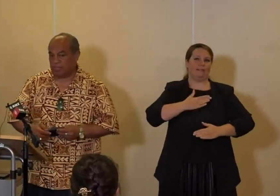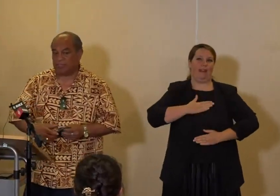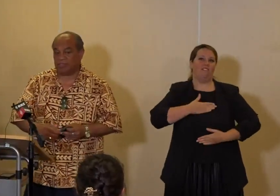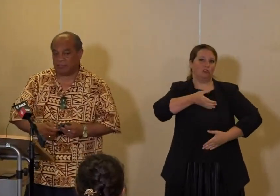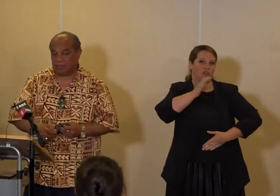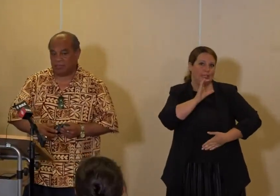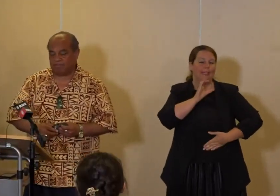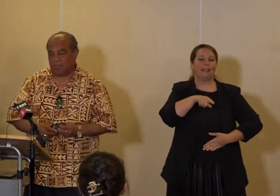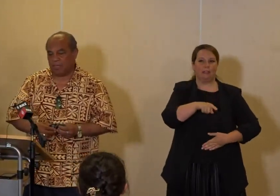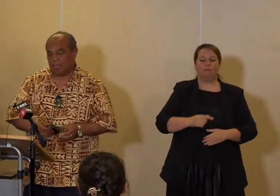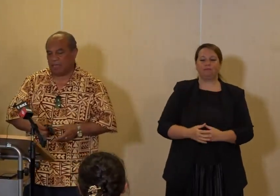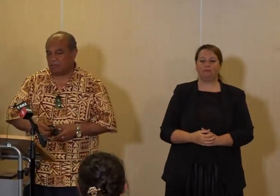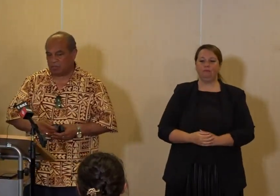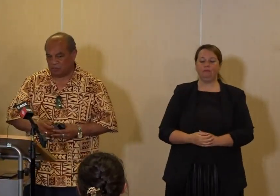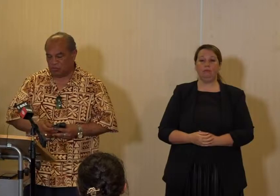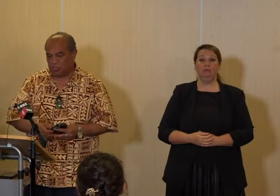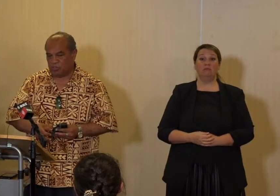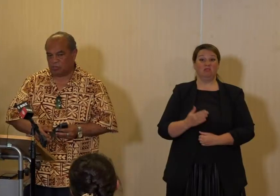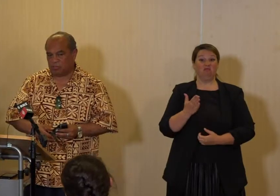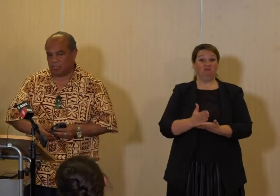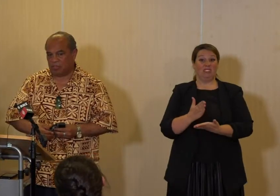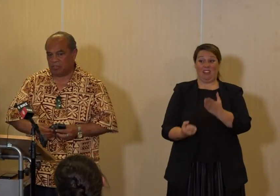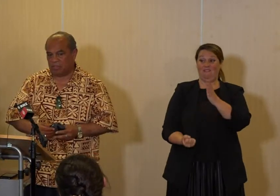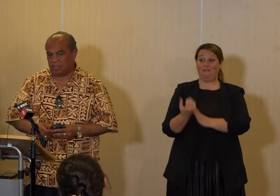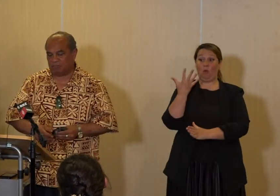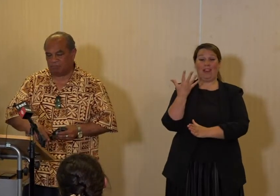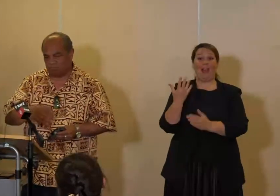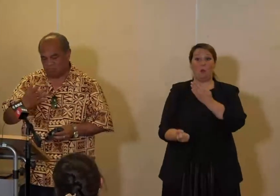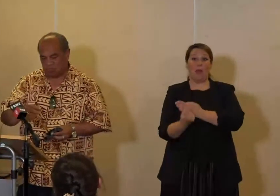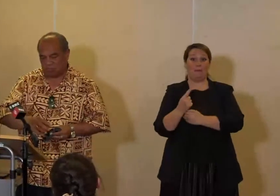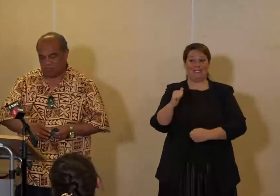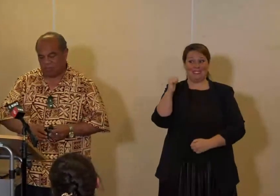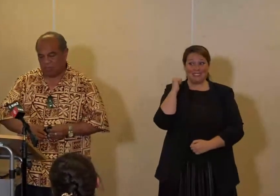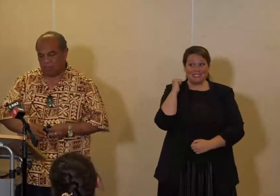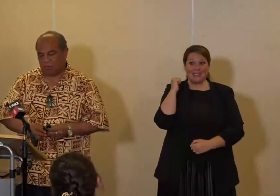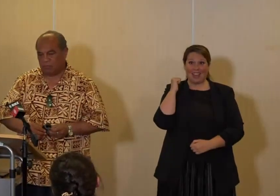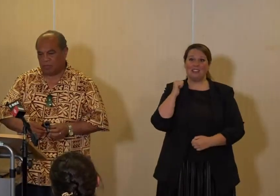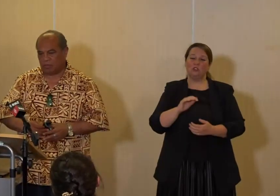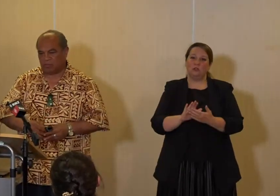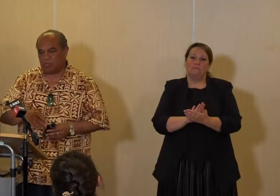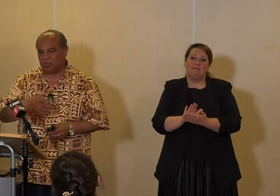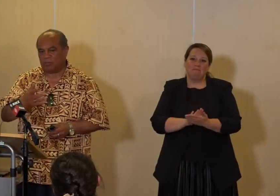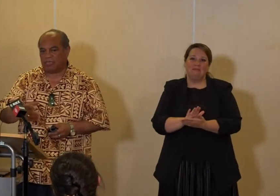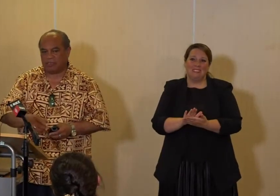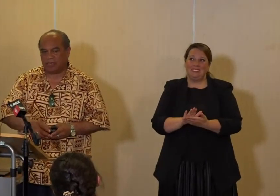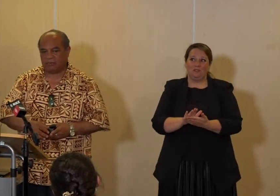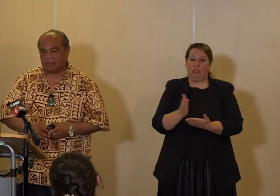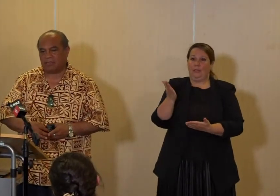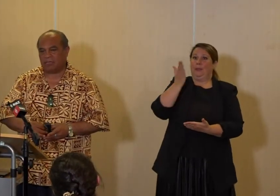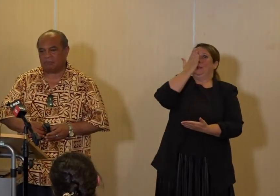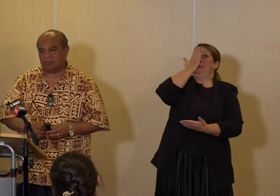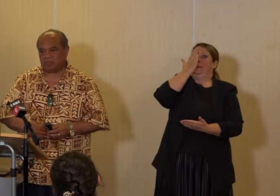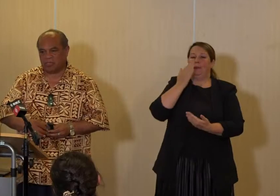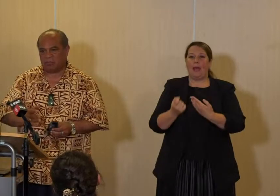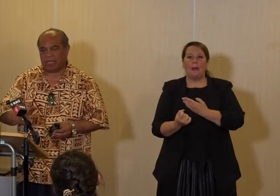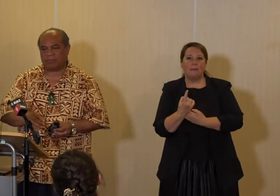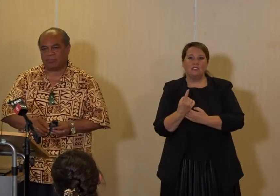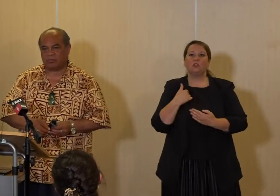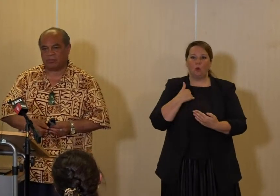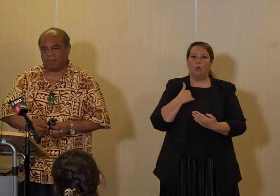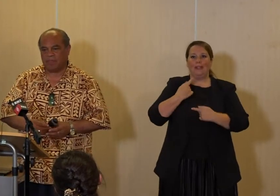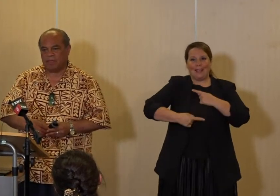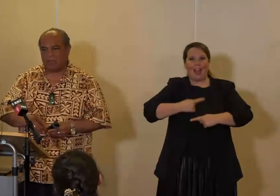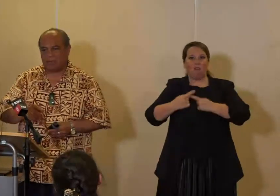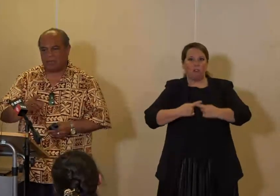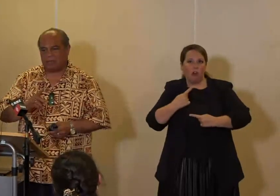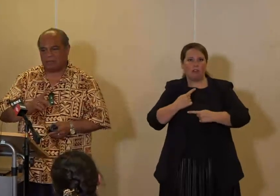this took place yesterday, and it continues to be, we continue to maintain to see what happens